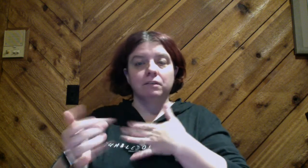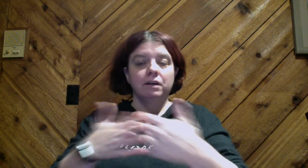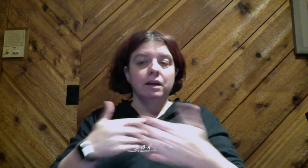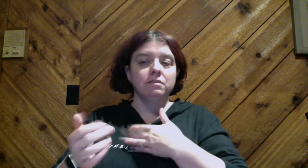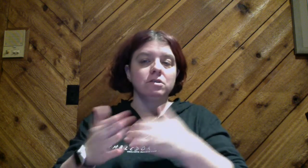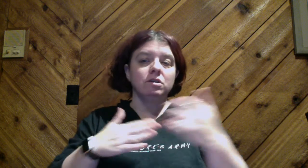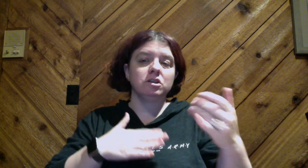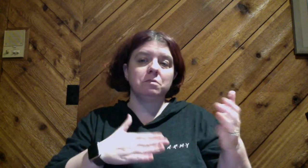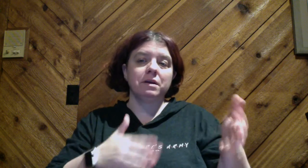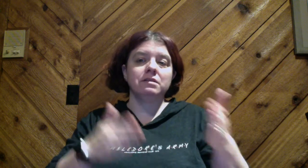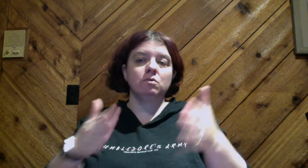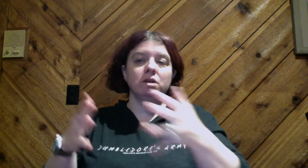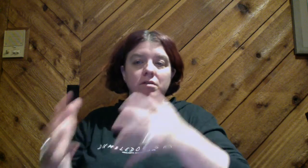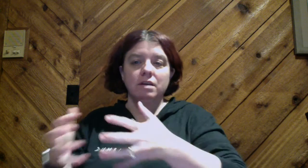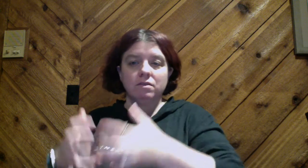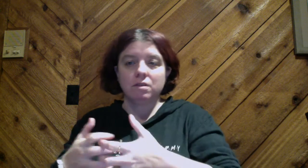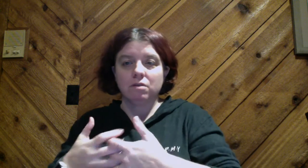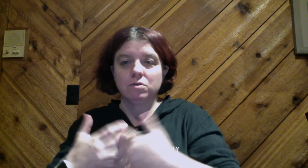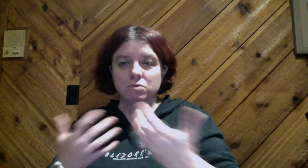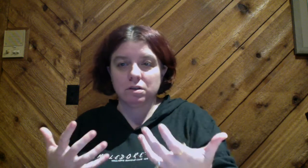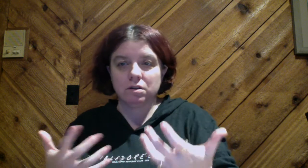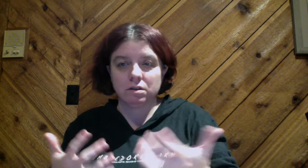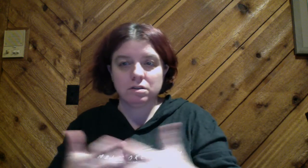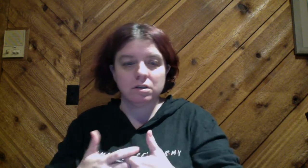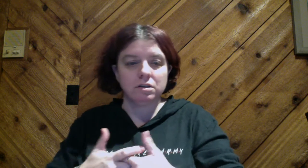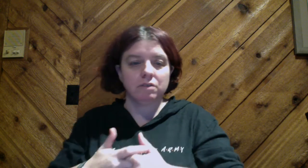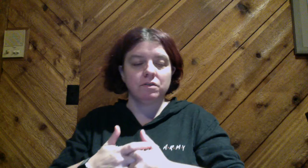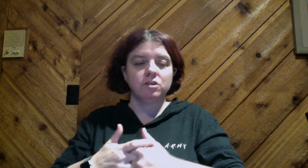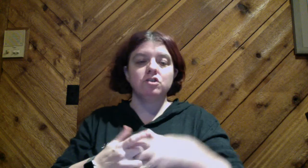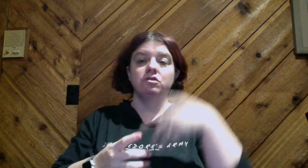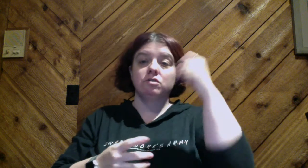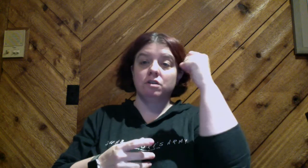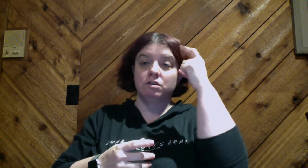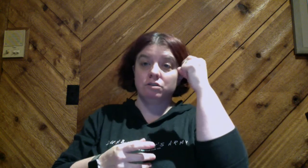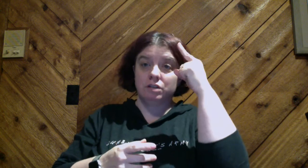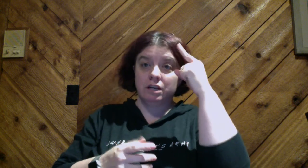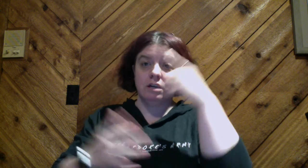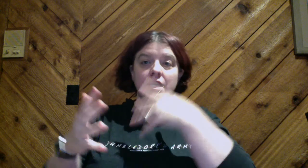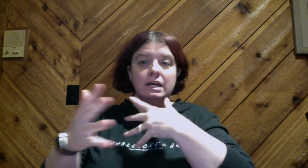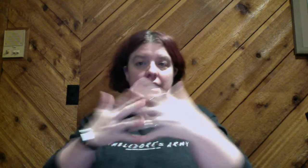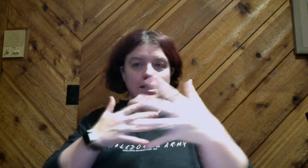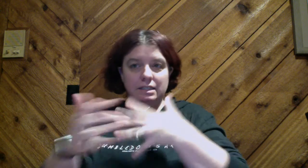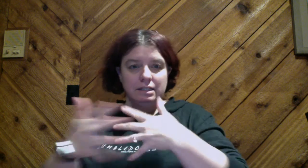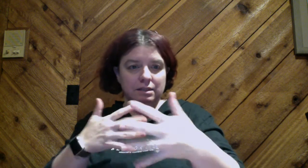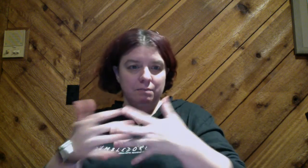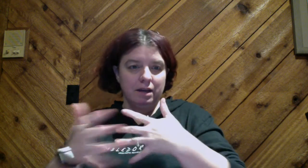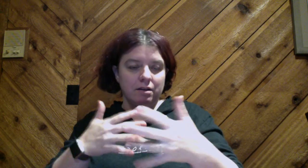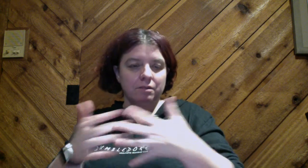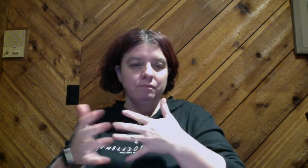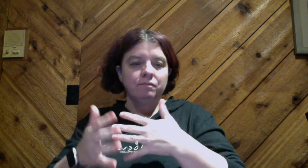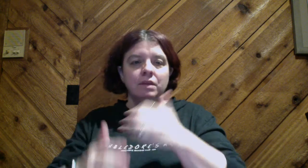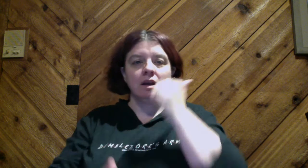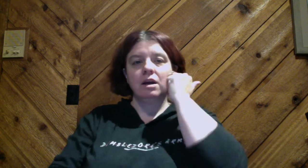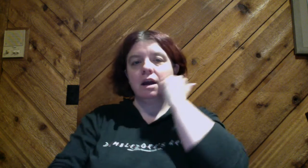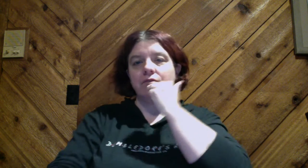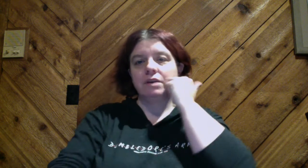Okay, so it just depends on what your even though is a definition to. Is it understand? Is it doesn't matter? Every